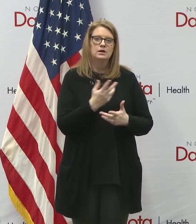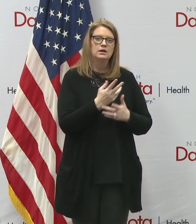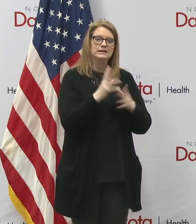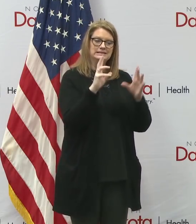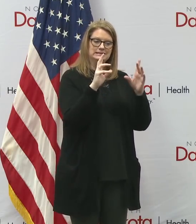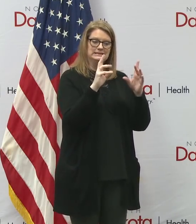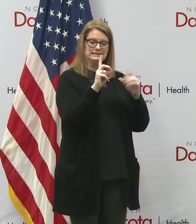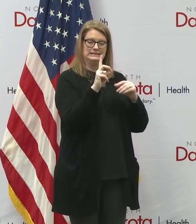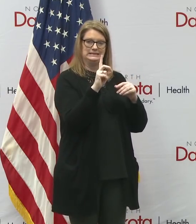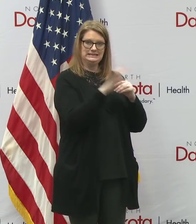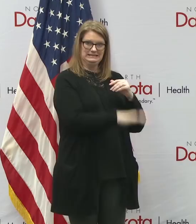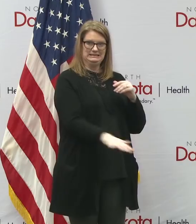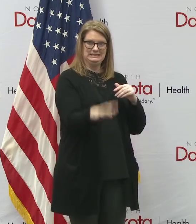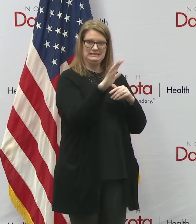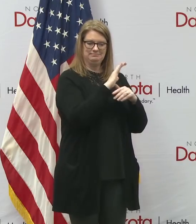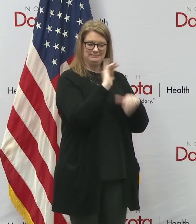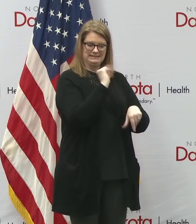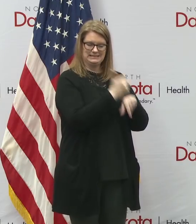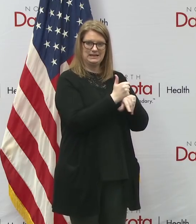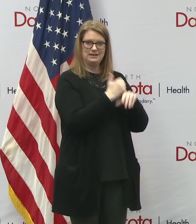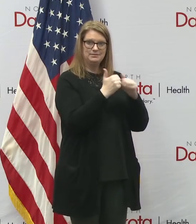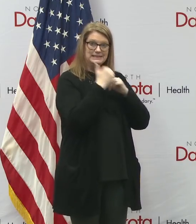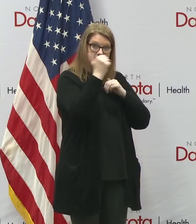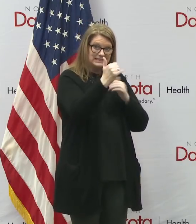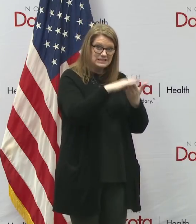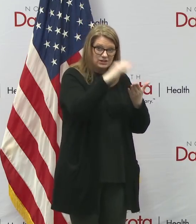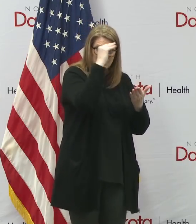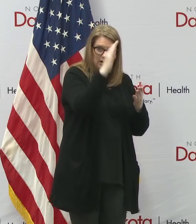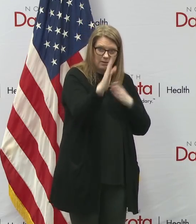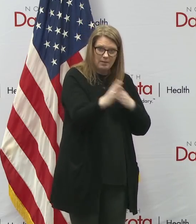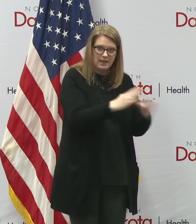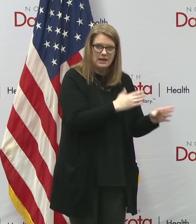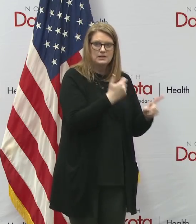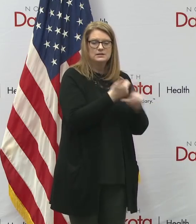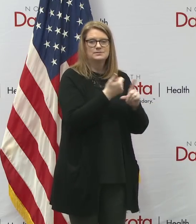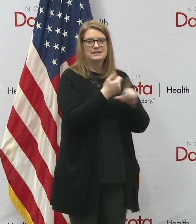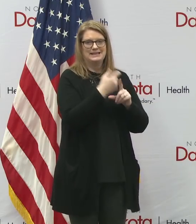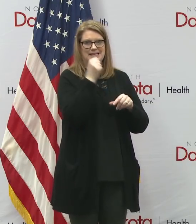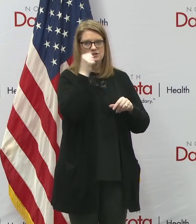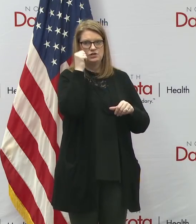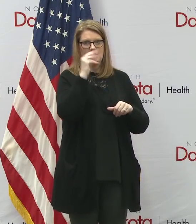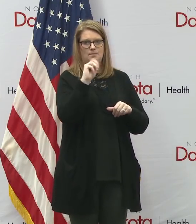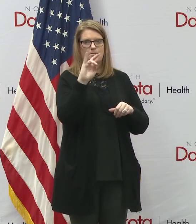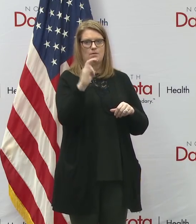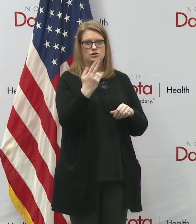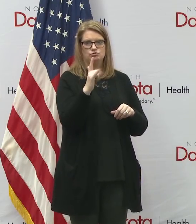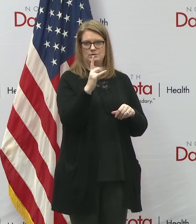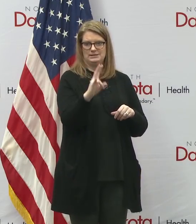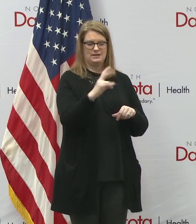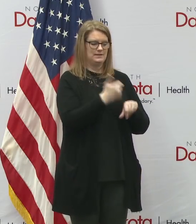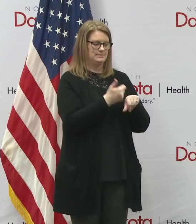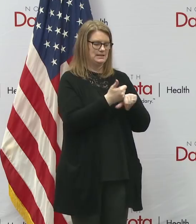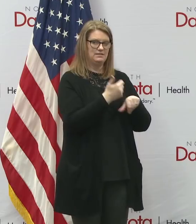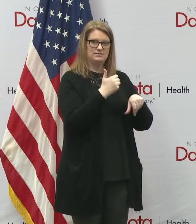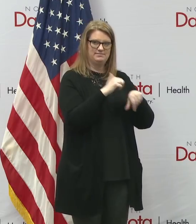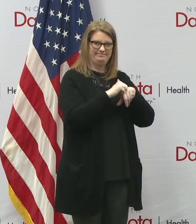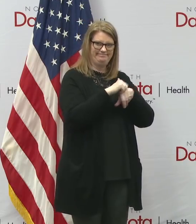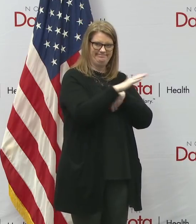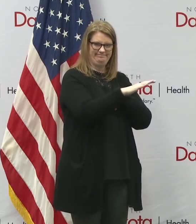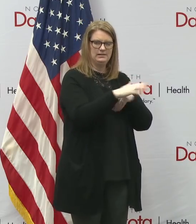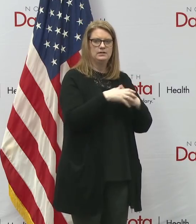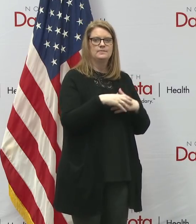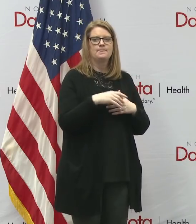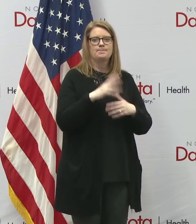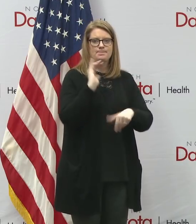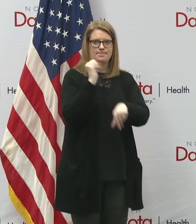develop age-appropriate distance learning plans. These were to be submitted by yesterday, March 27th, with implementation date of